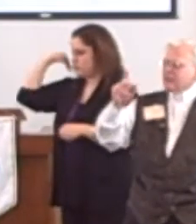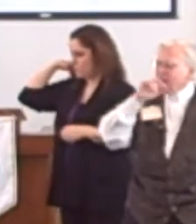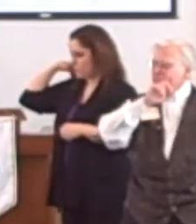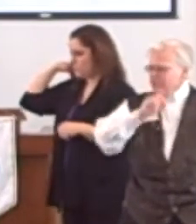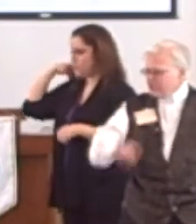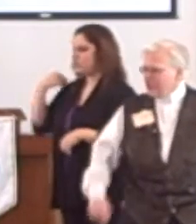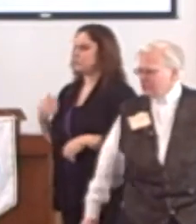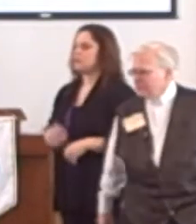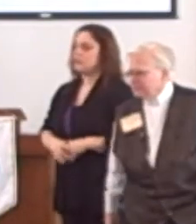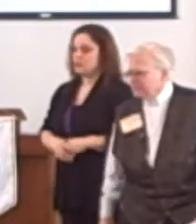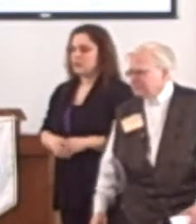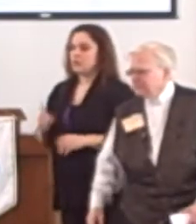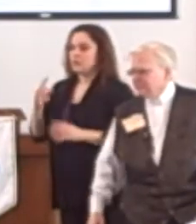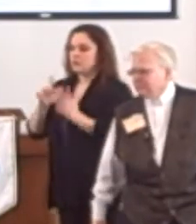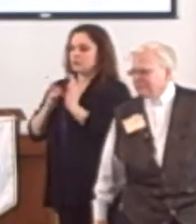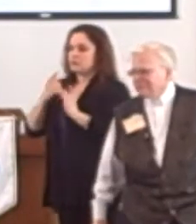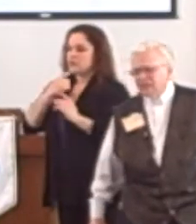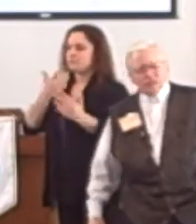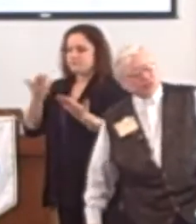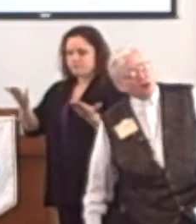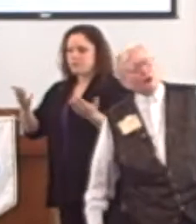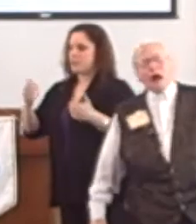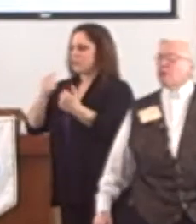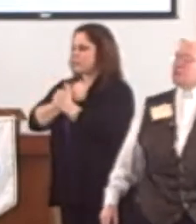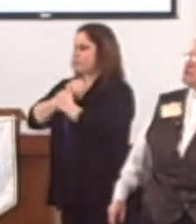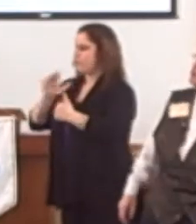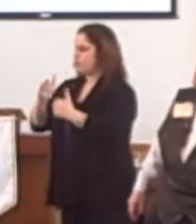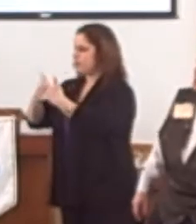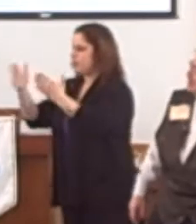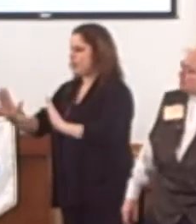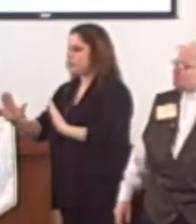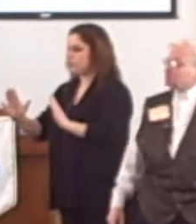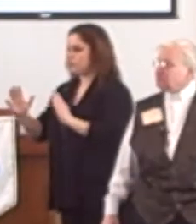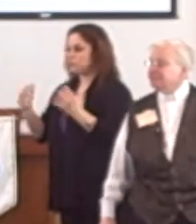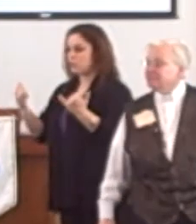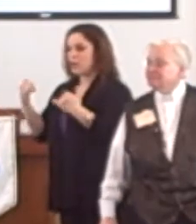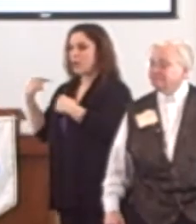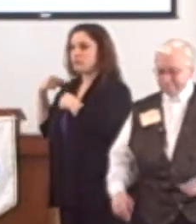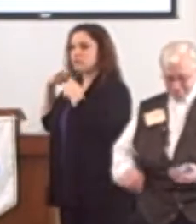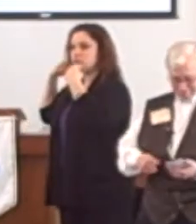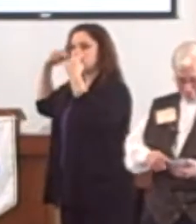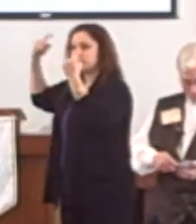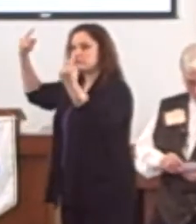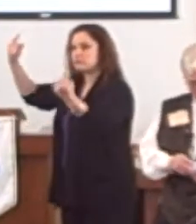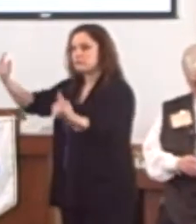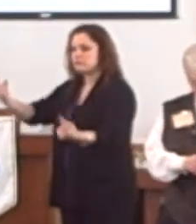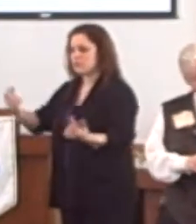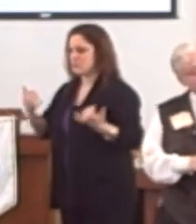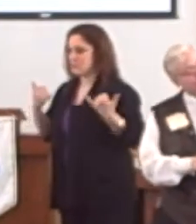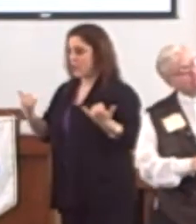Jesus said, love your neighbor. So, how are we doing?